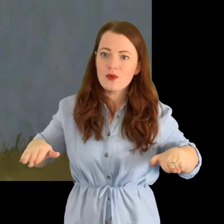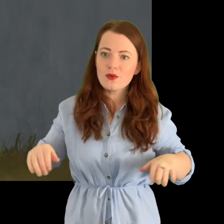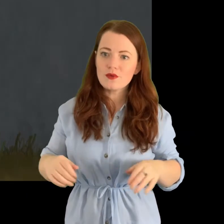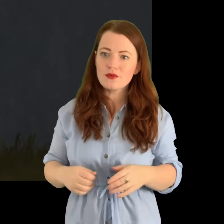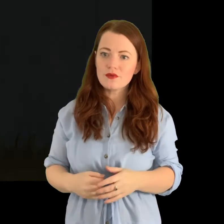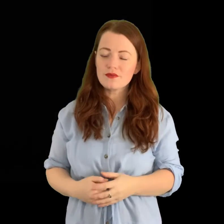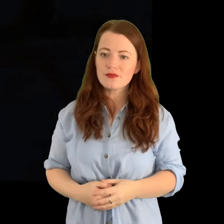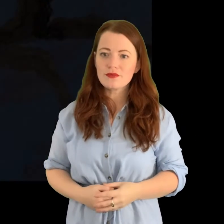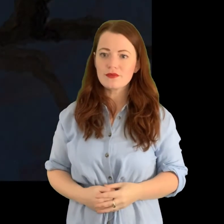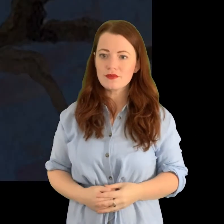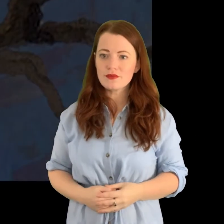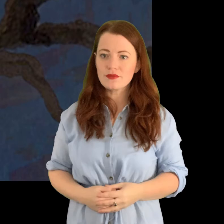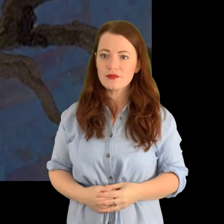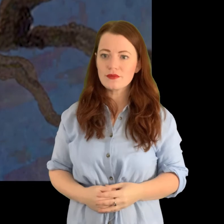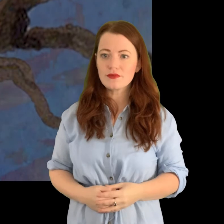ground.